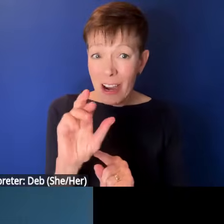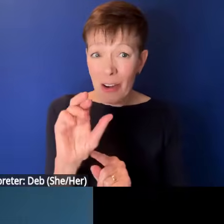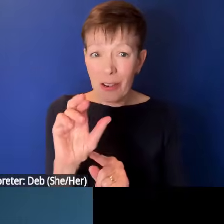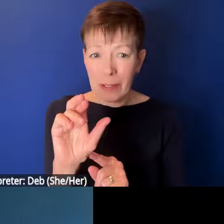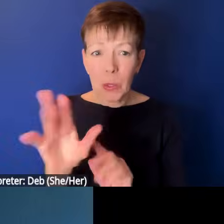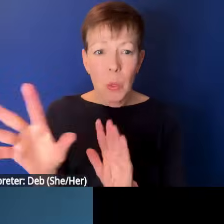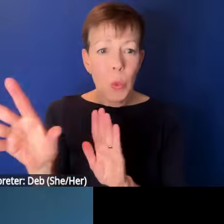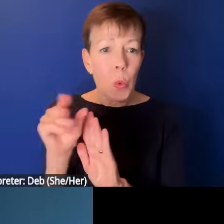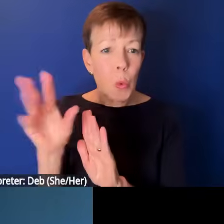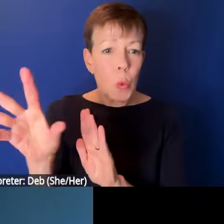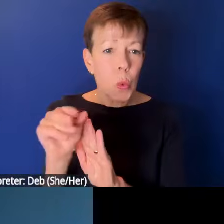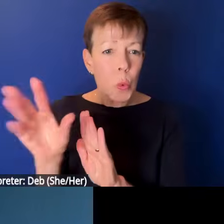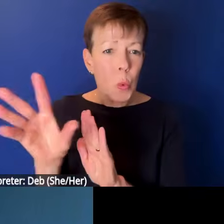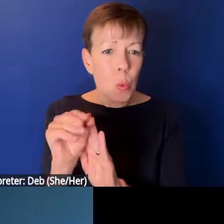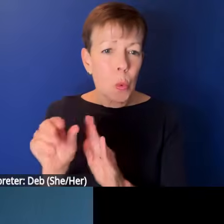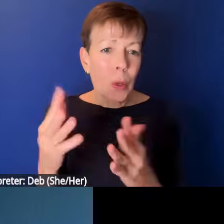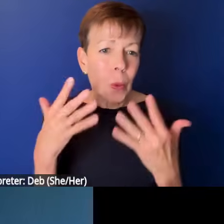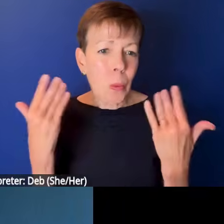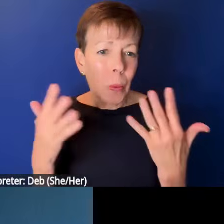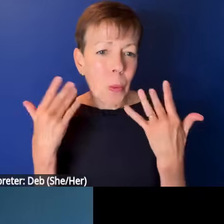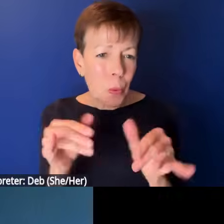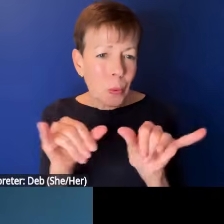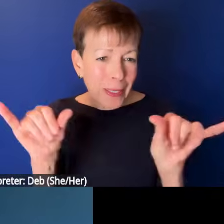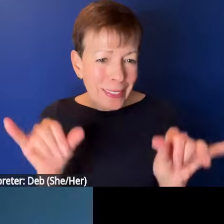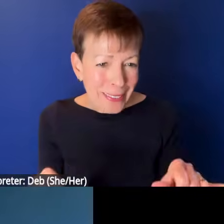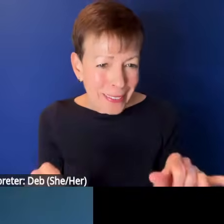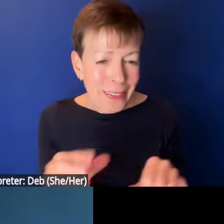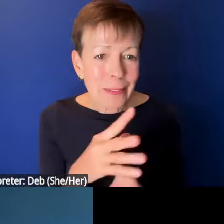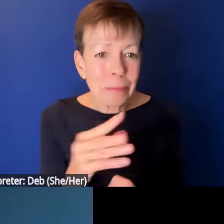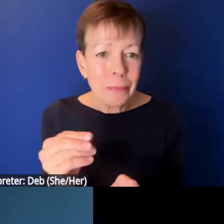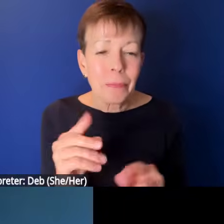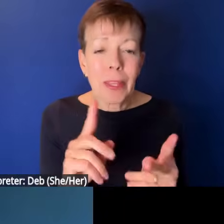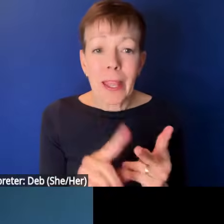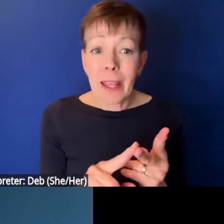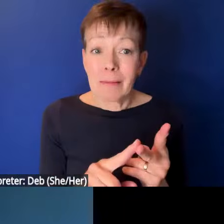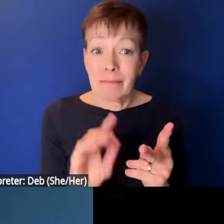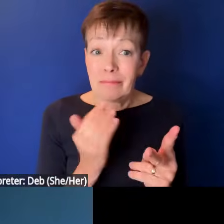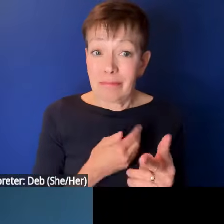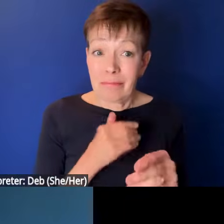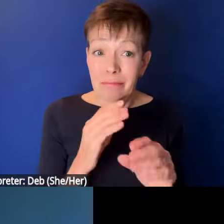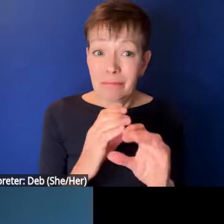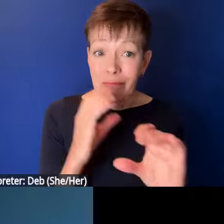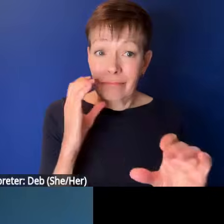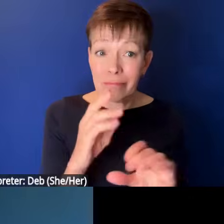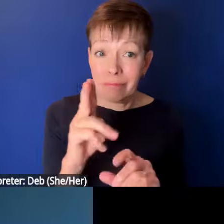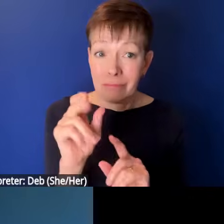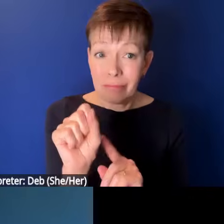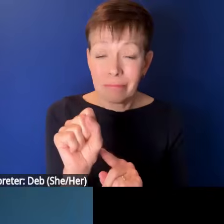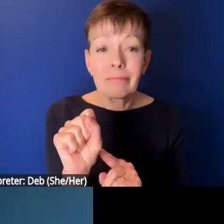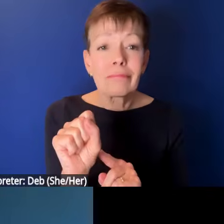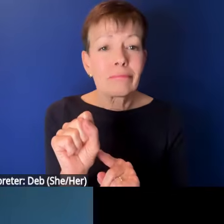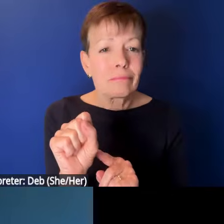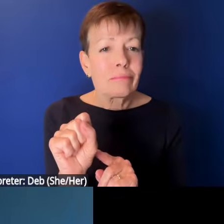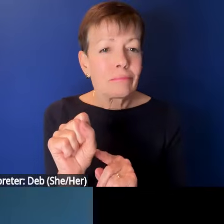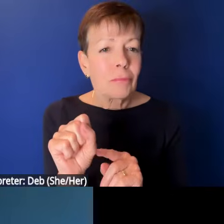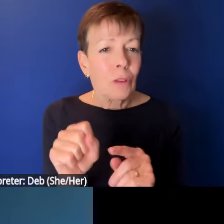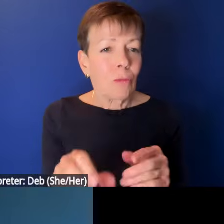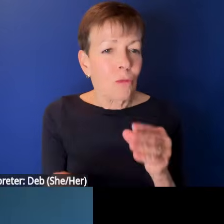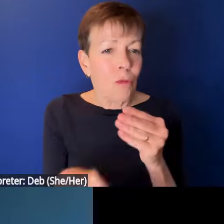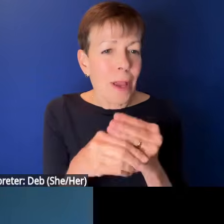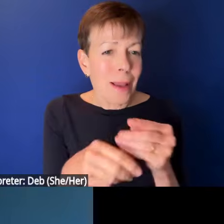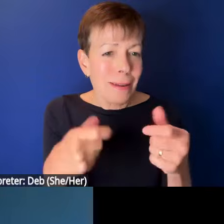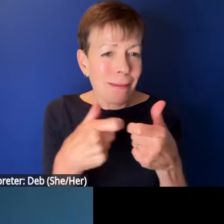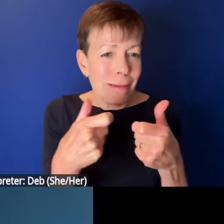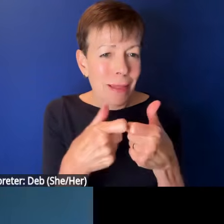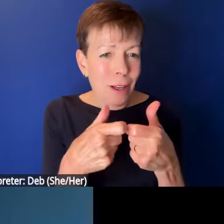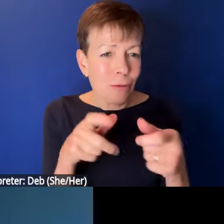this scorecard, so that's another good way. And then our fleet too, we're trying to go to adding a lot of electric charging stations, so a lot of